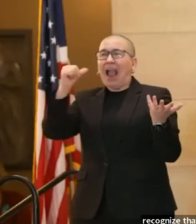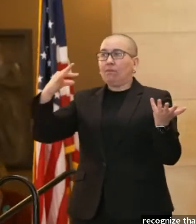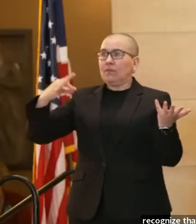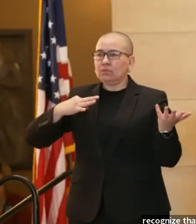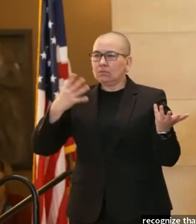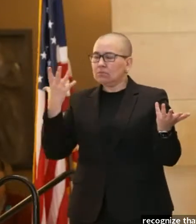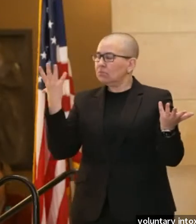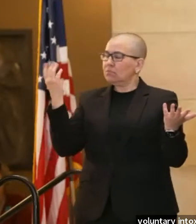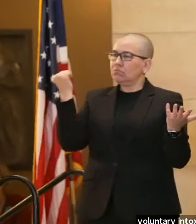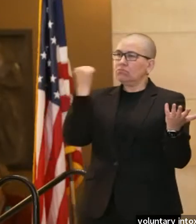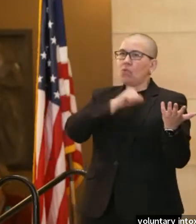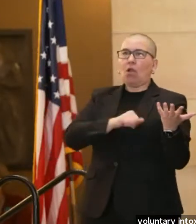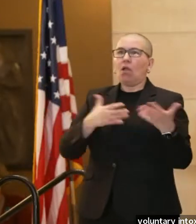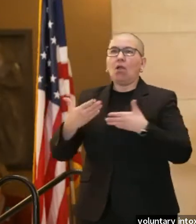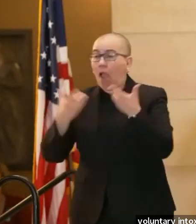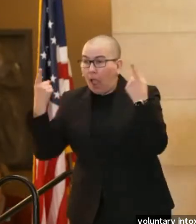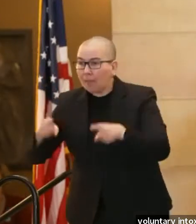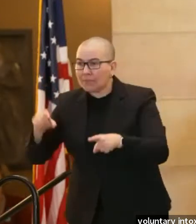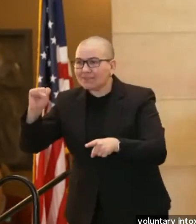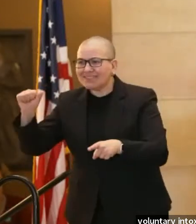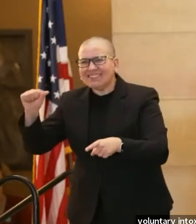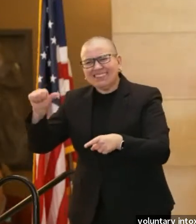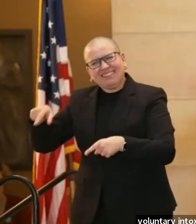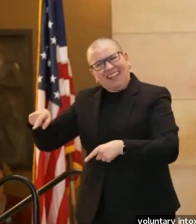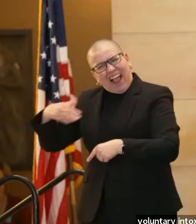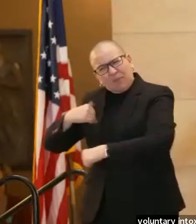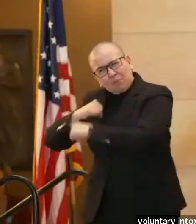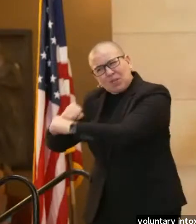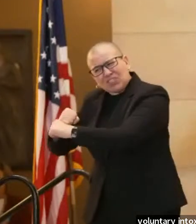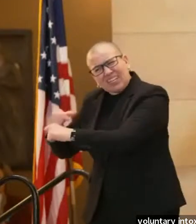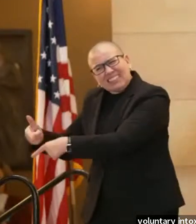deserve the same protections of law.